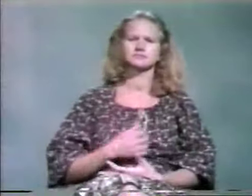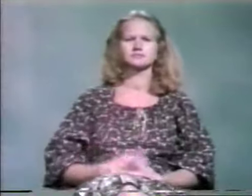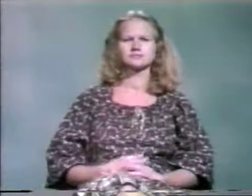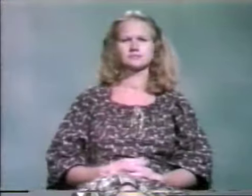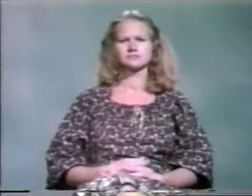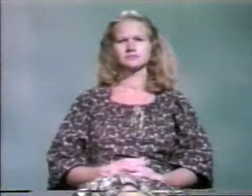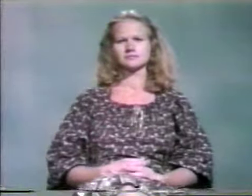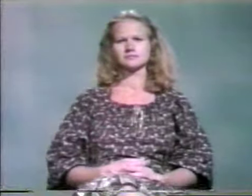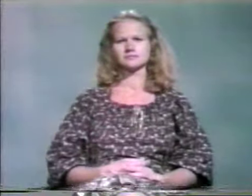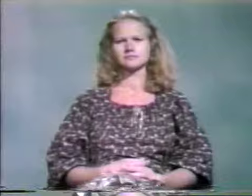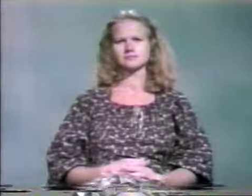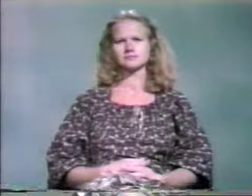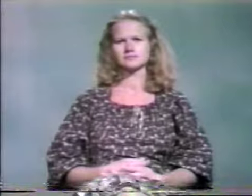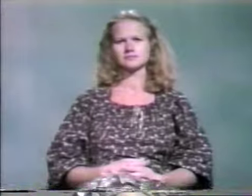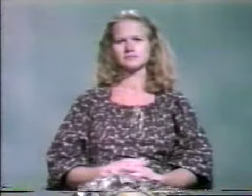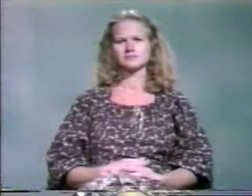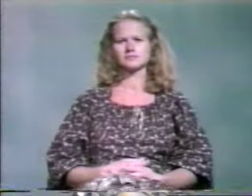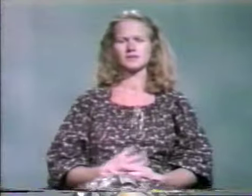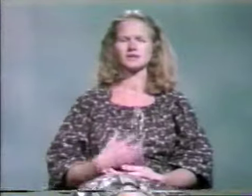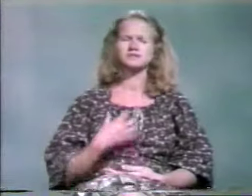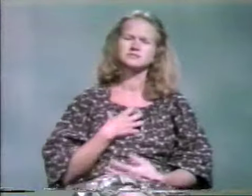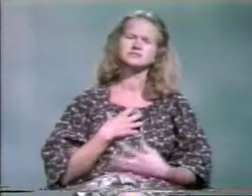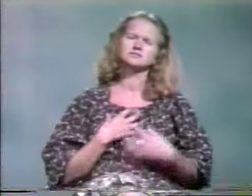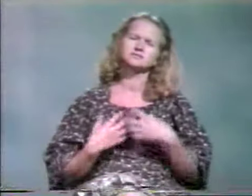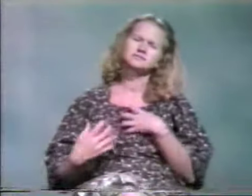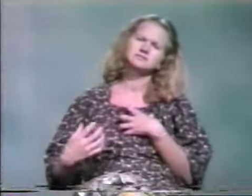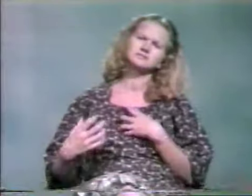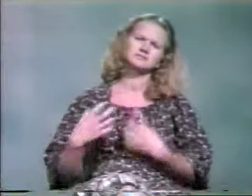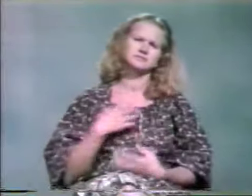To complain and complain and complain.